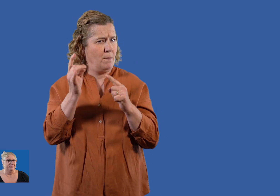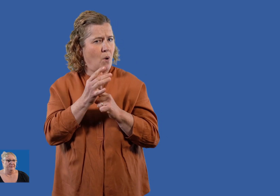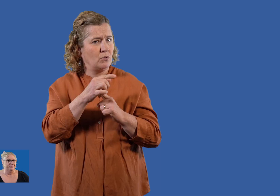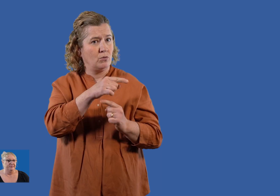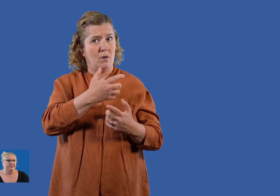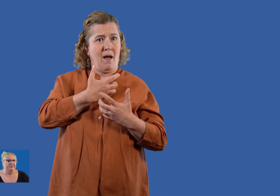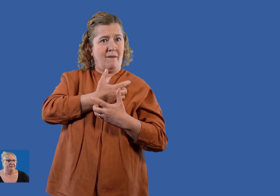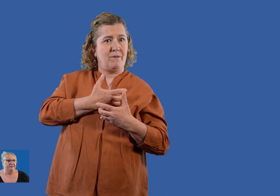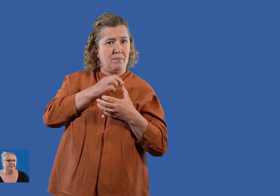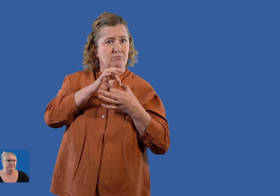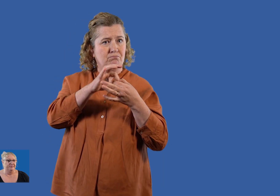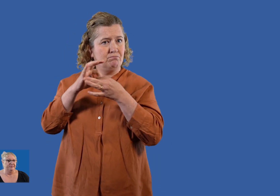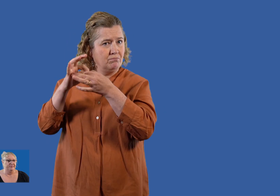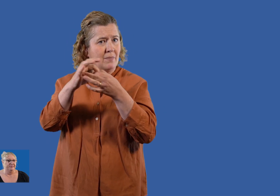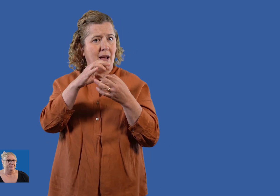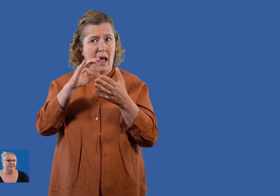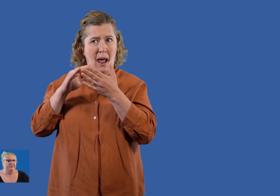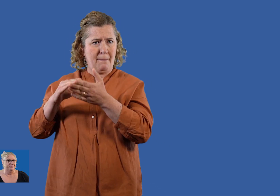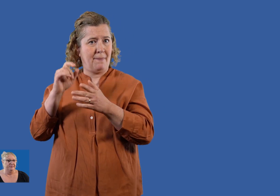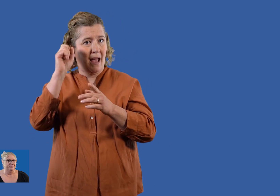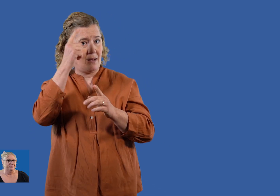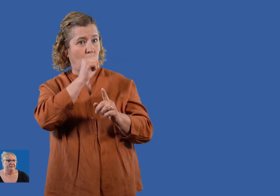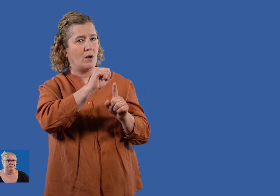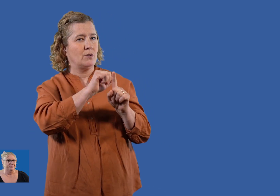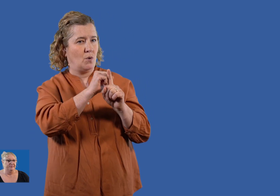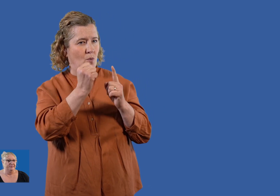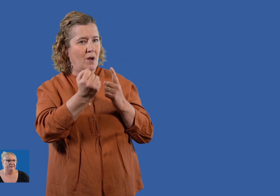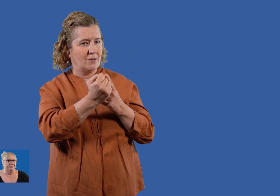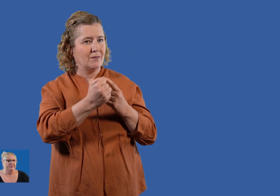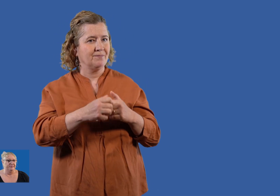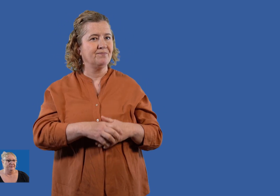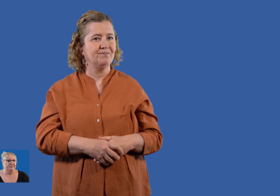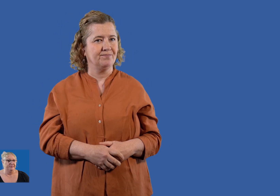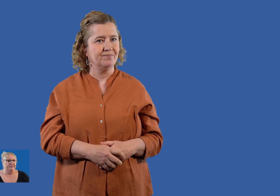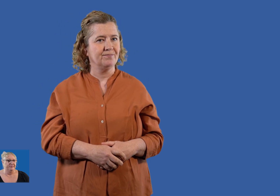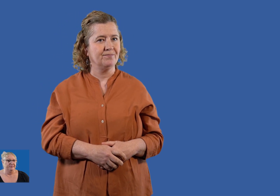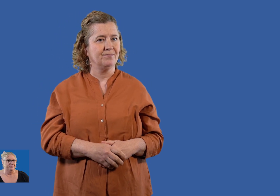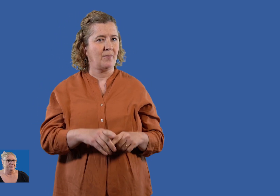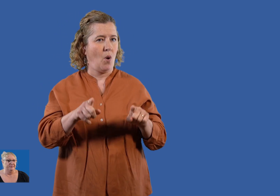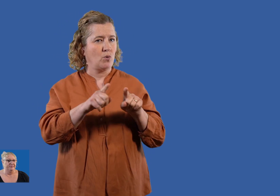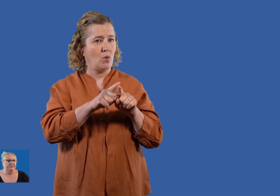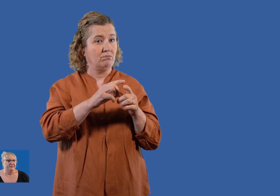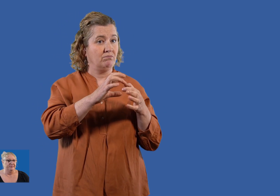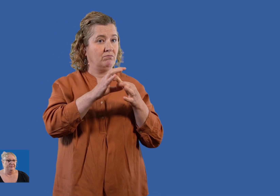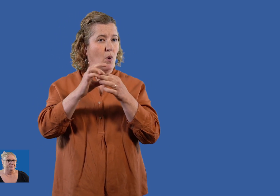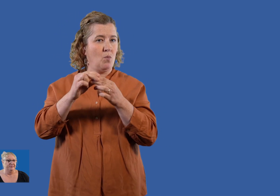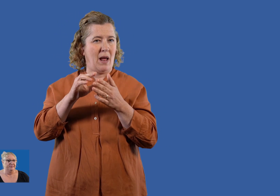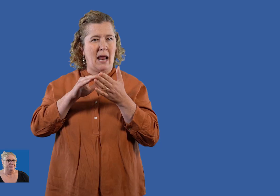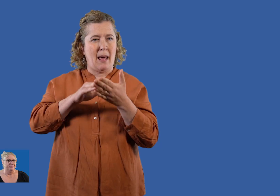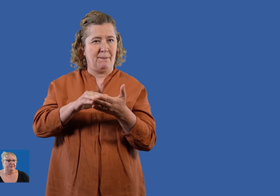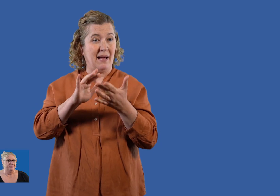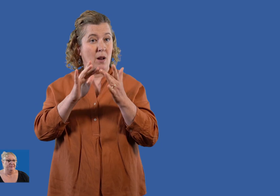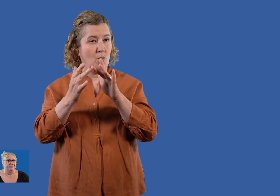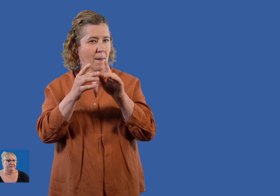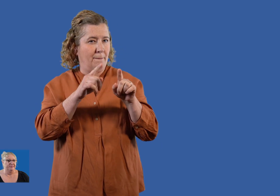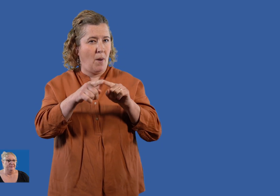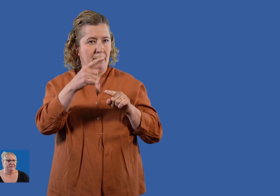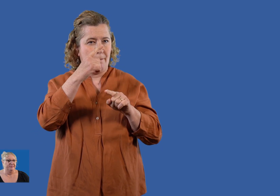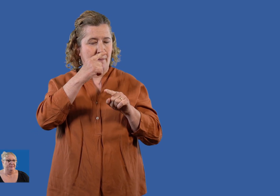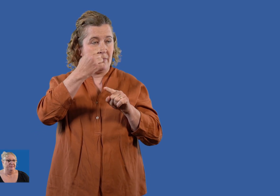psychiatrists. It's important to be you feel comfortable with, who will try and understand your situation. Also linking in with help networks, as most